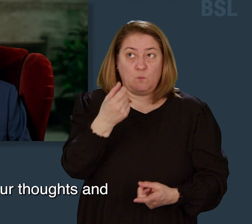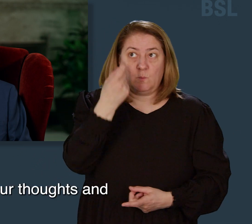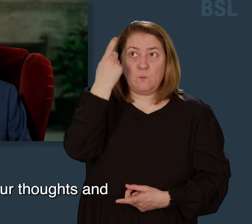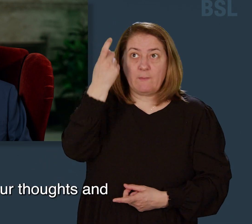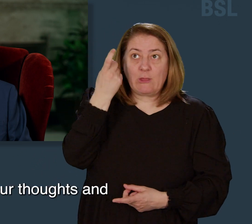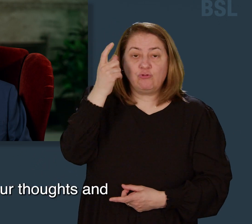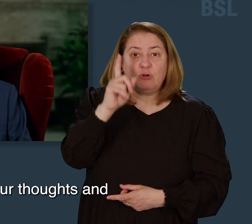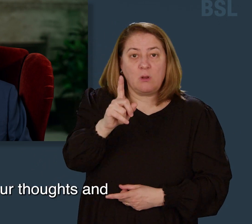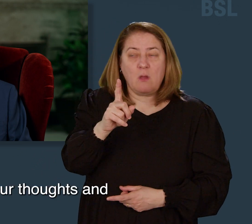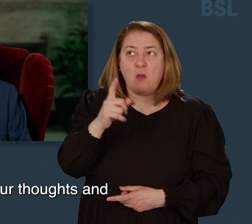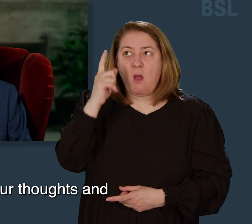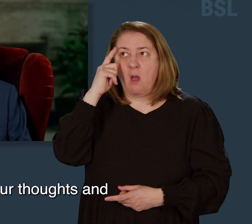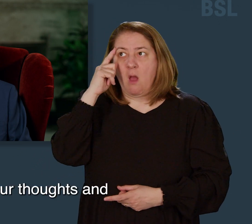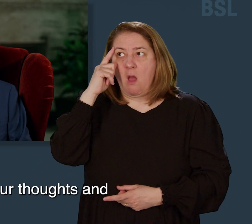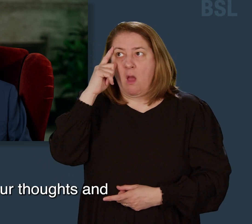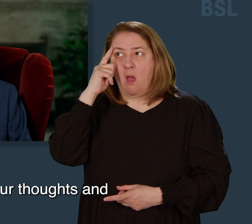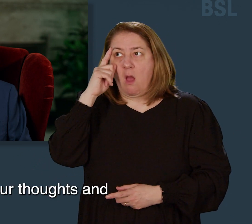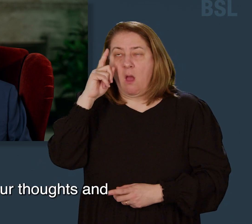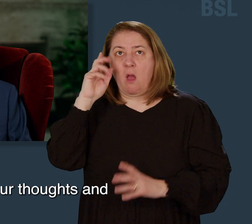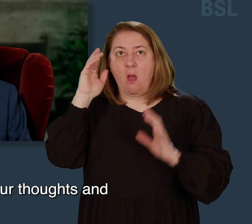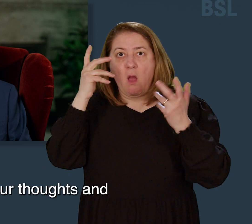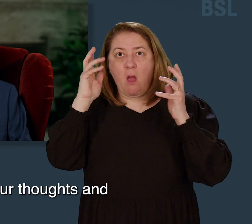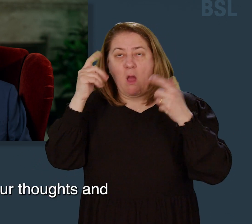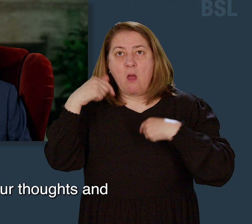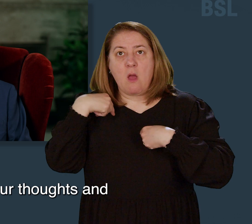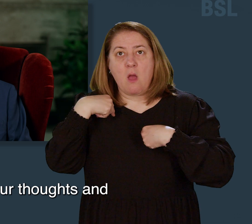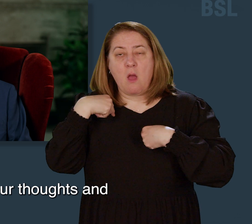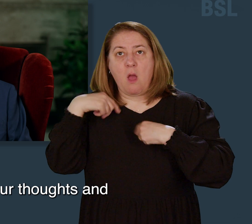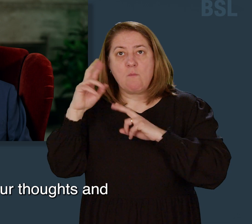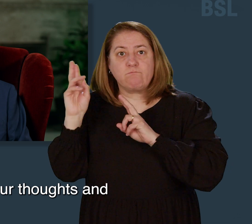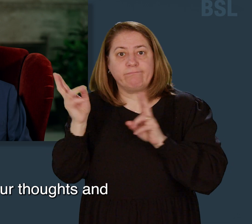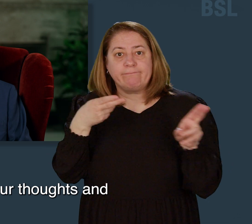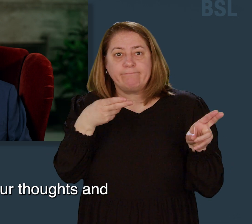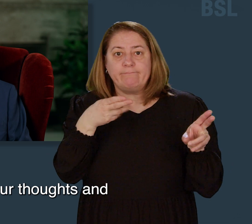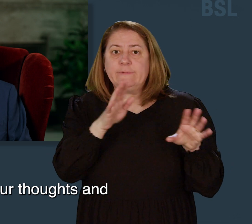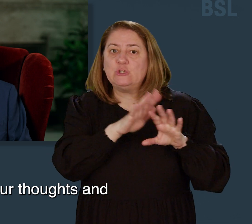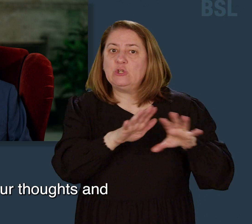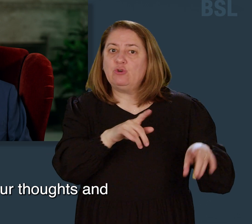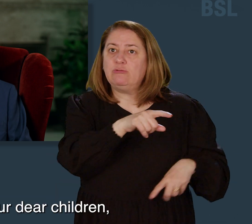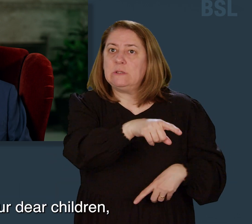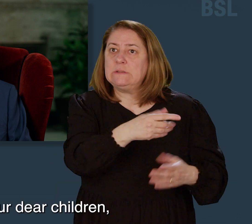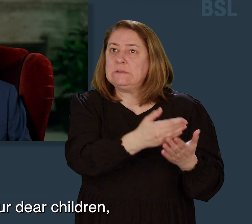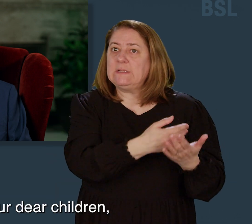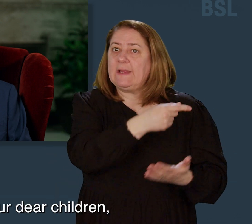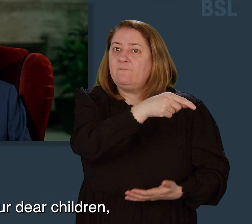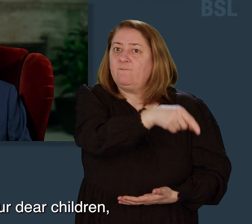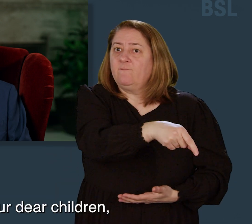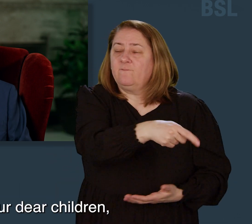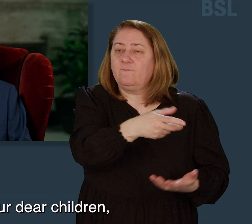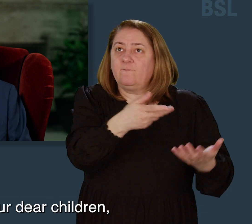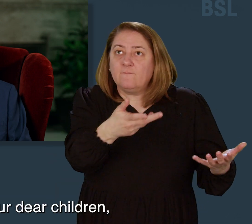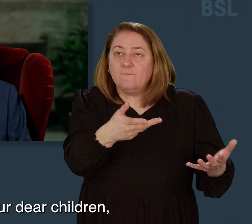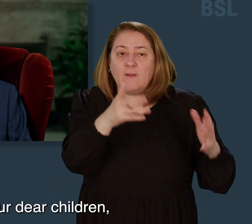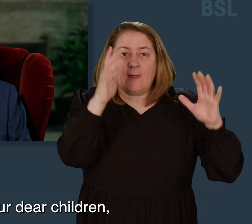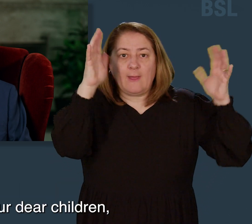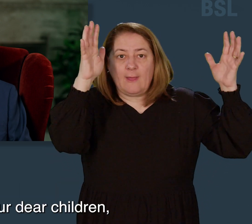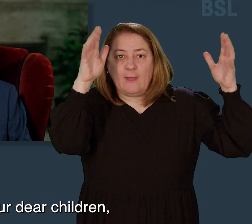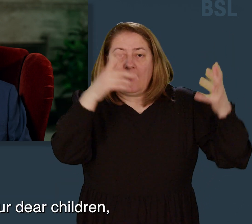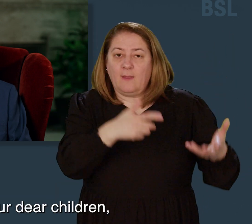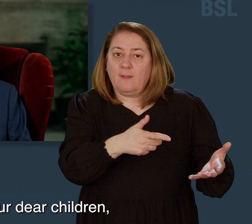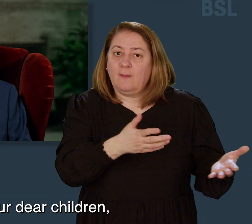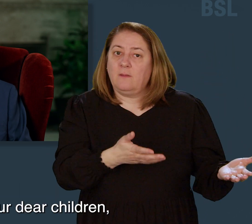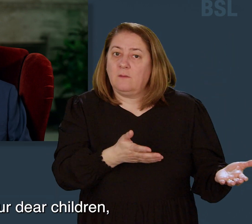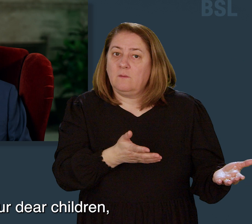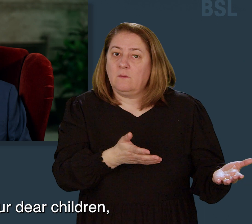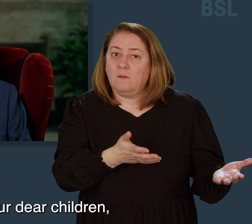As you might imagine, our thoughts and concerns turned to the safety